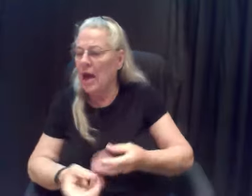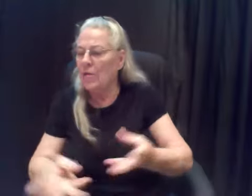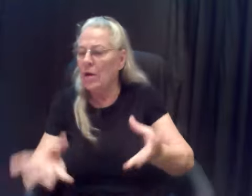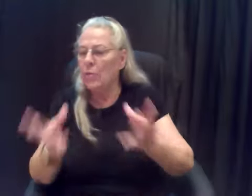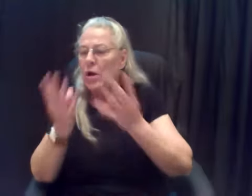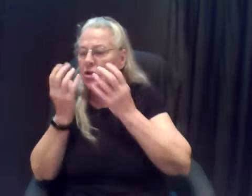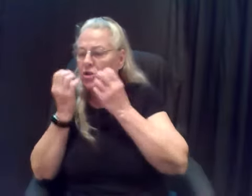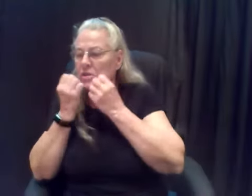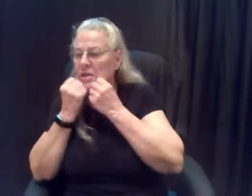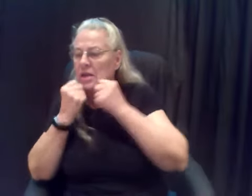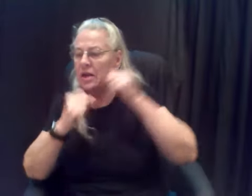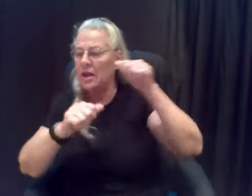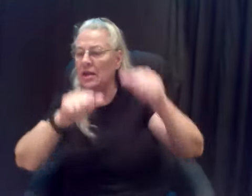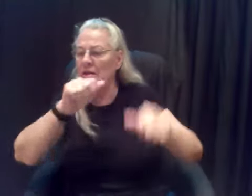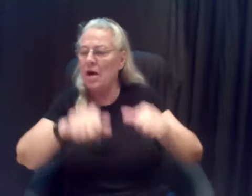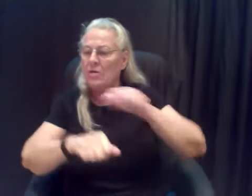scattering precious seed, doubting